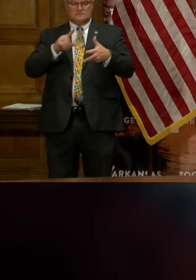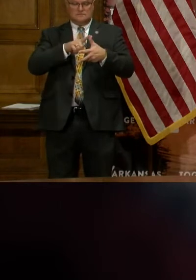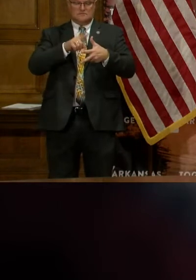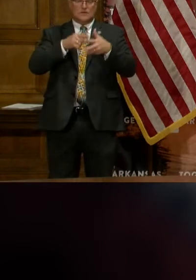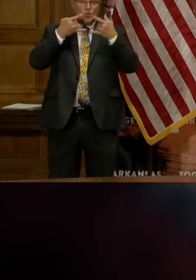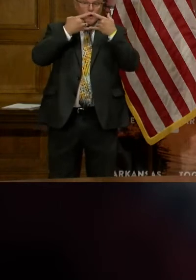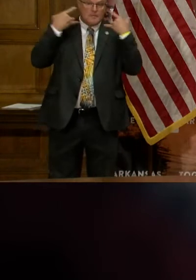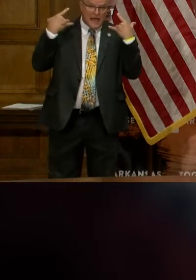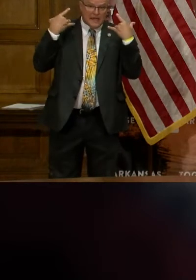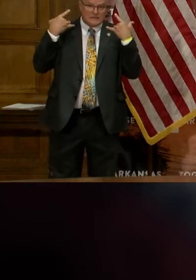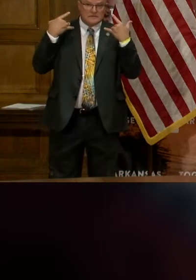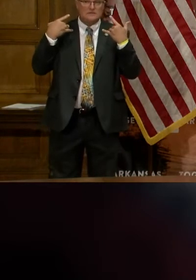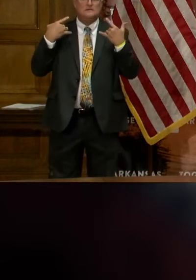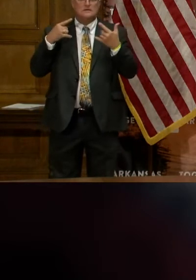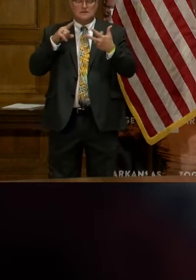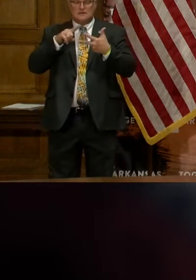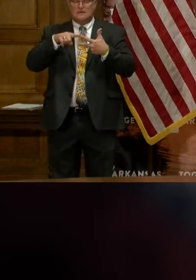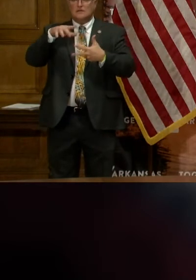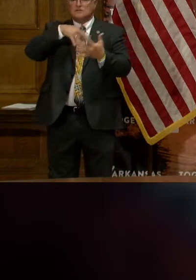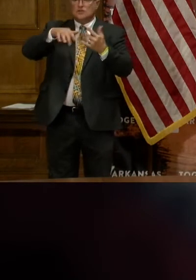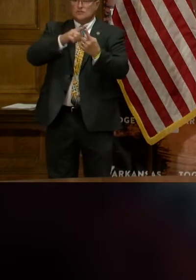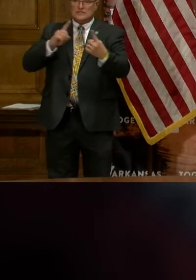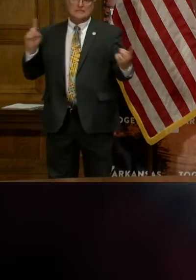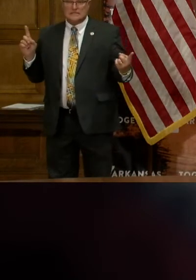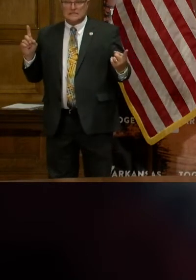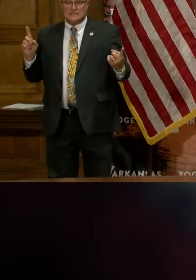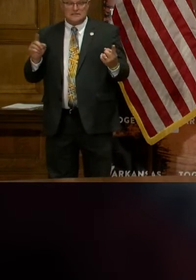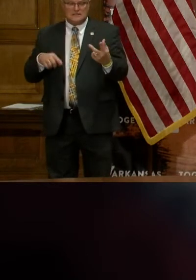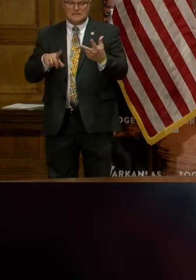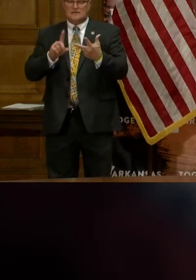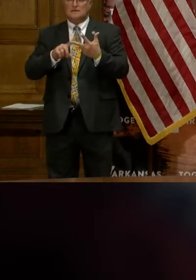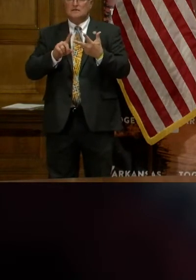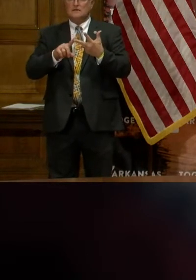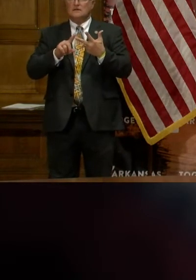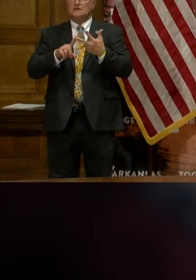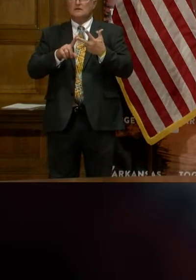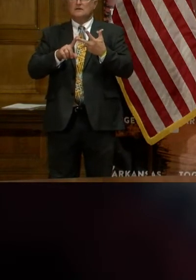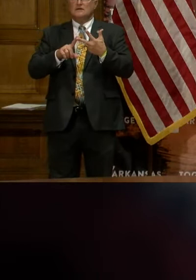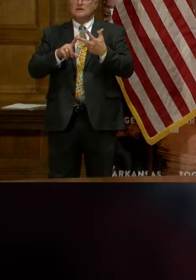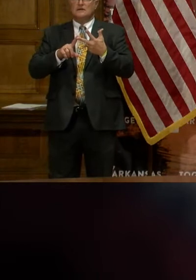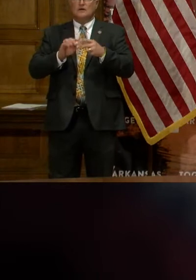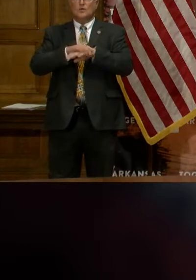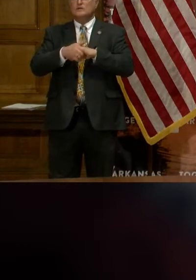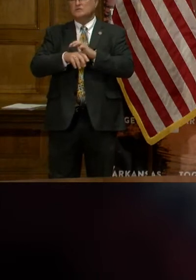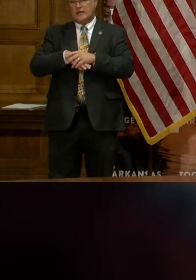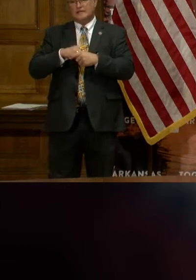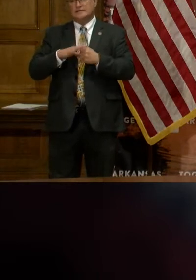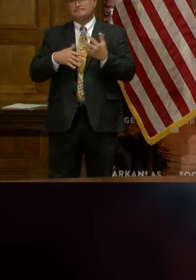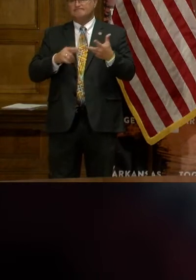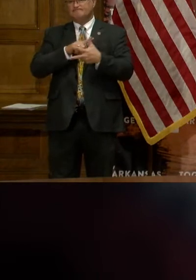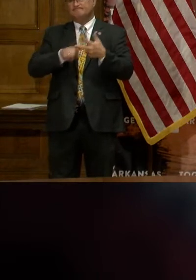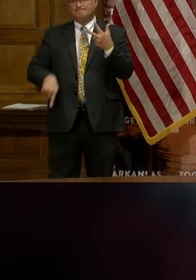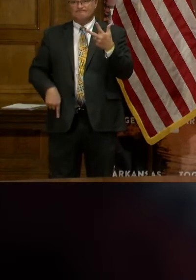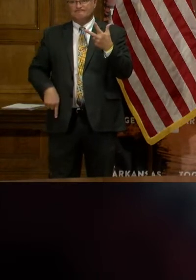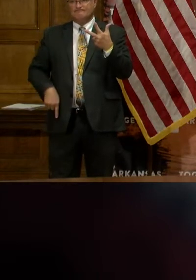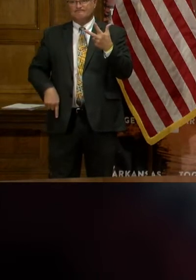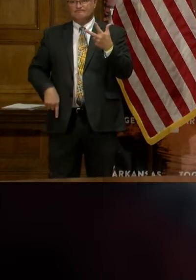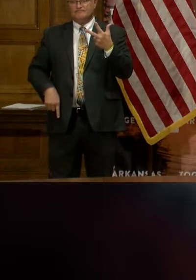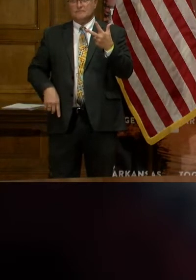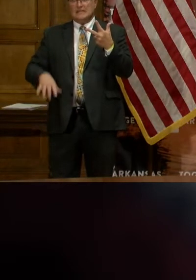mask, it is to socially distance, and it is to cleanse your hands.